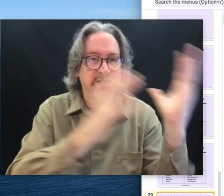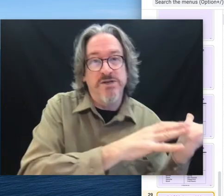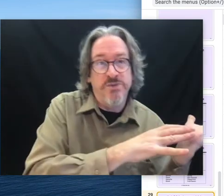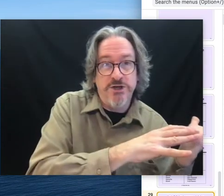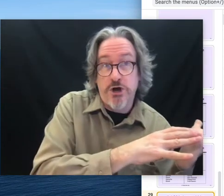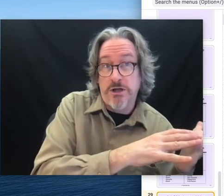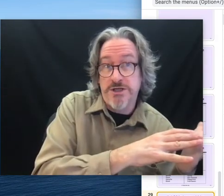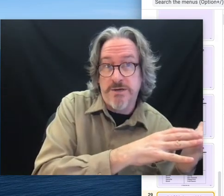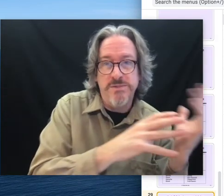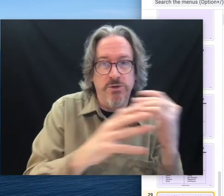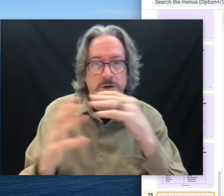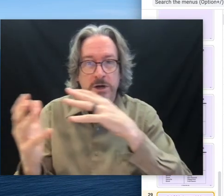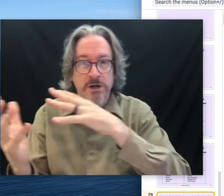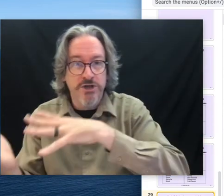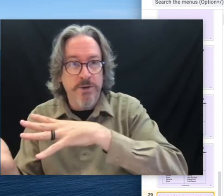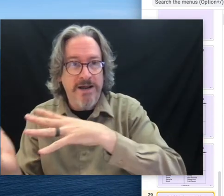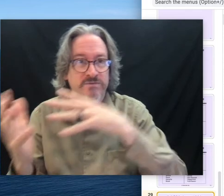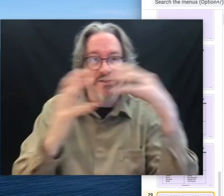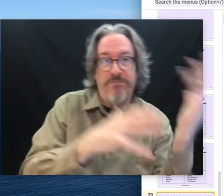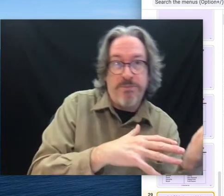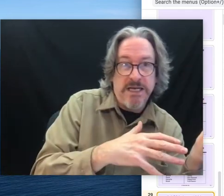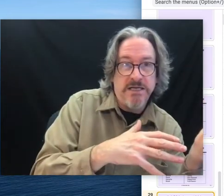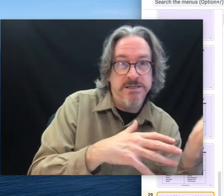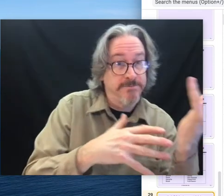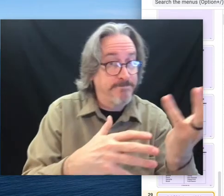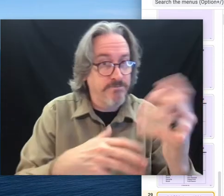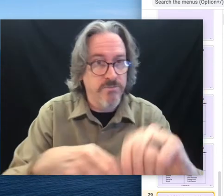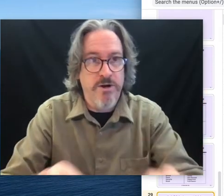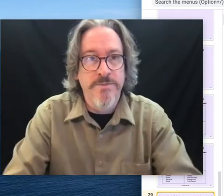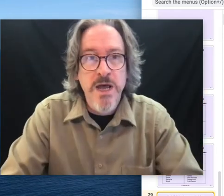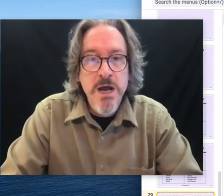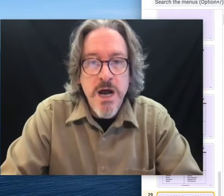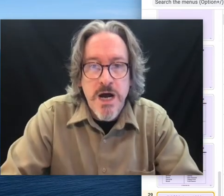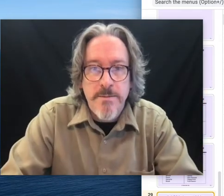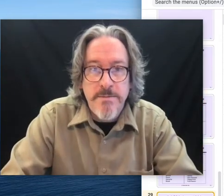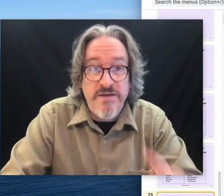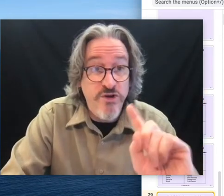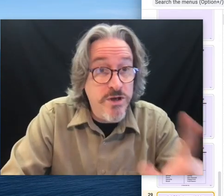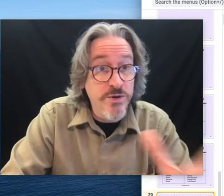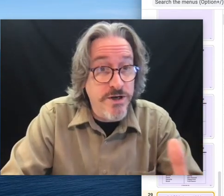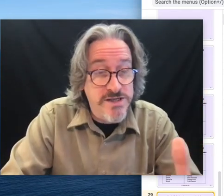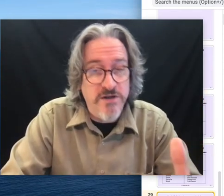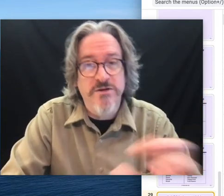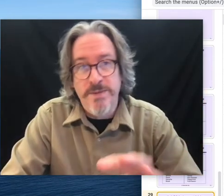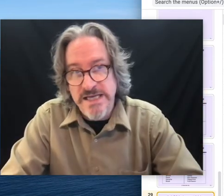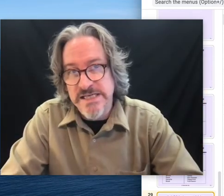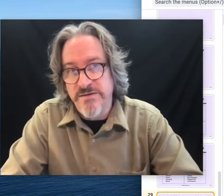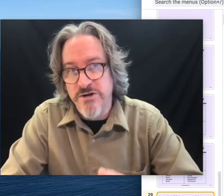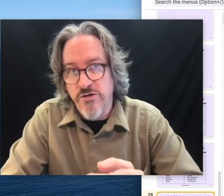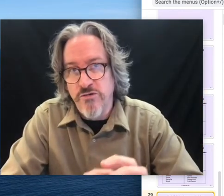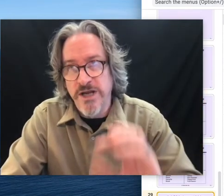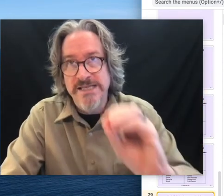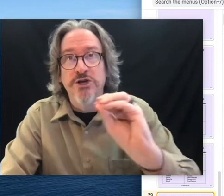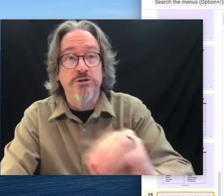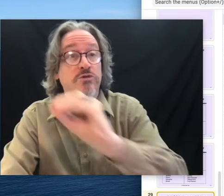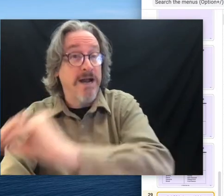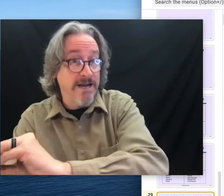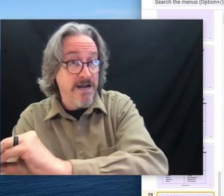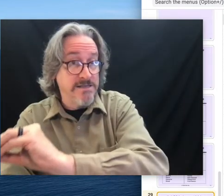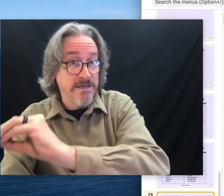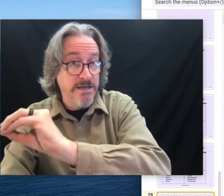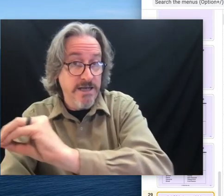of semi-sweet chocolate chips, or 2 handfuls of peanuts. Right. If you can do it yourself, it'll be easier